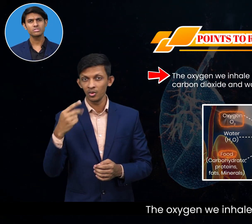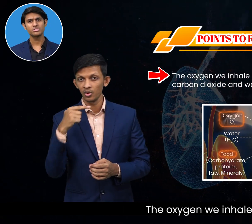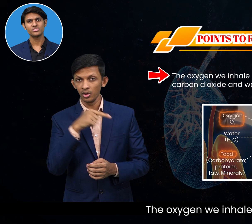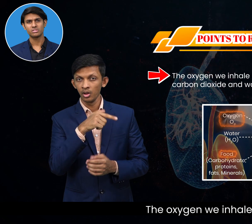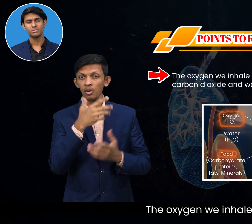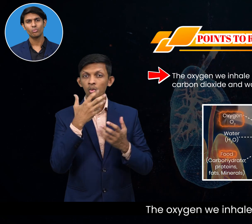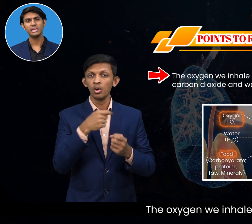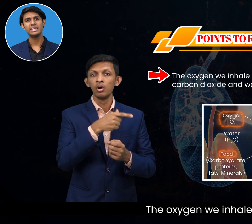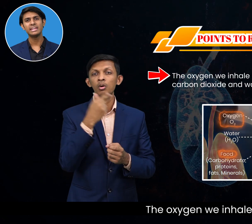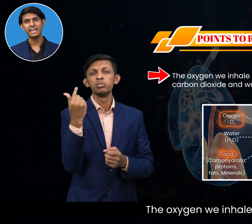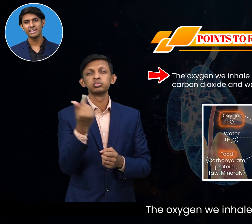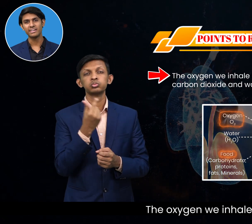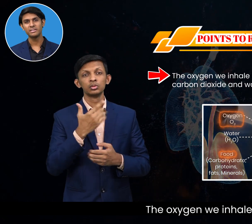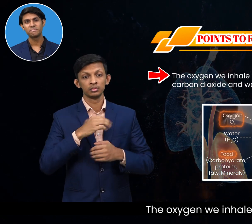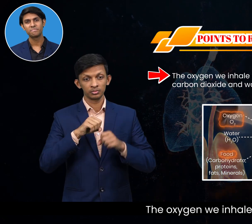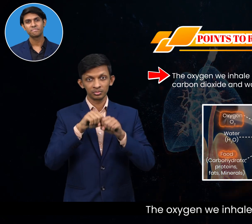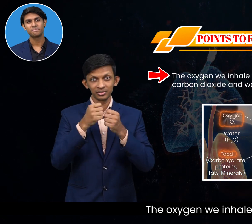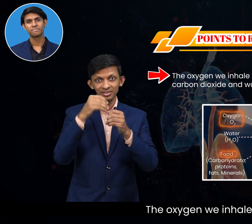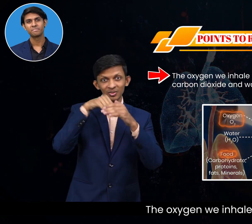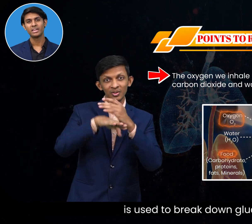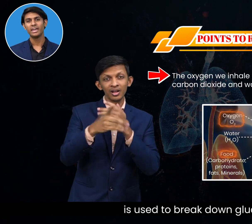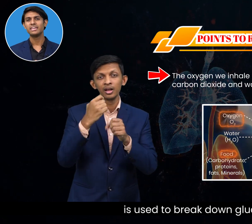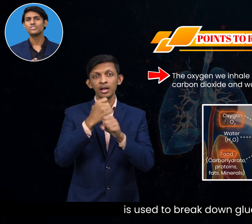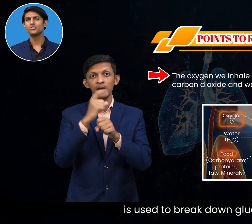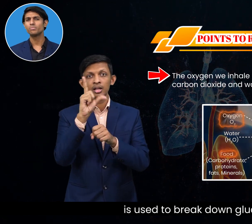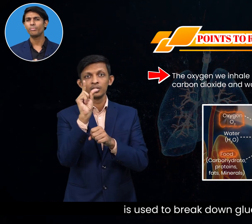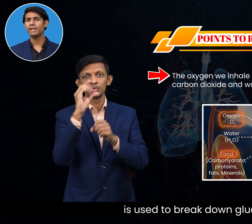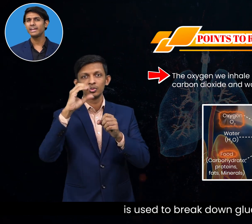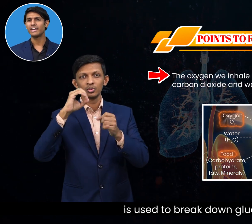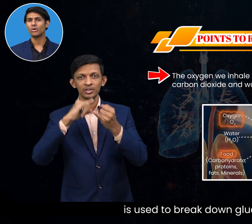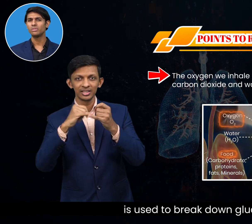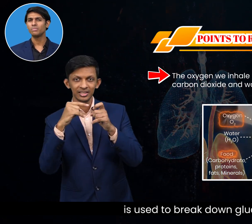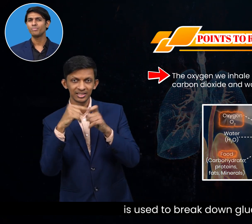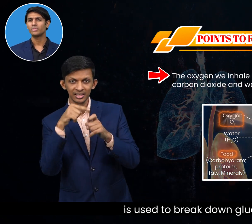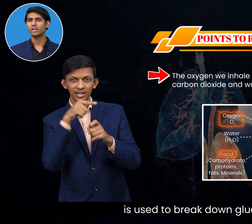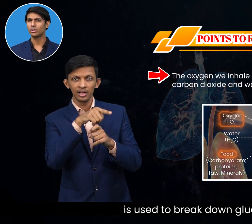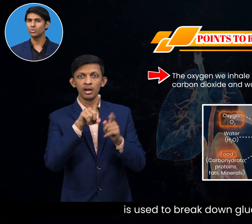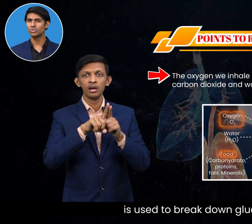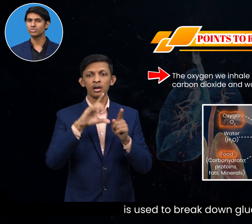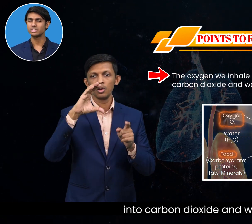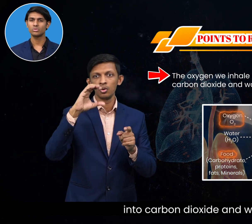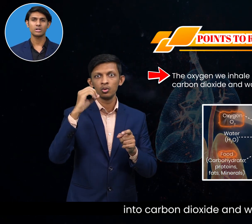The oxygen we inhale is used to break down